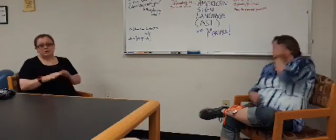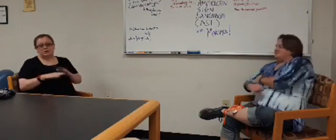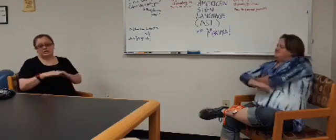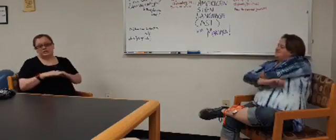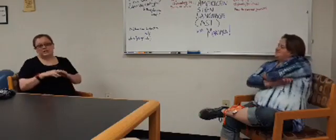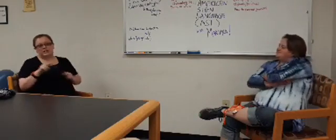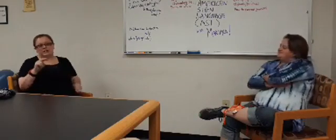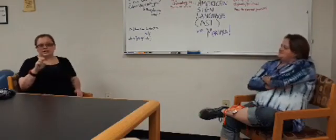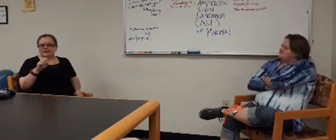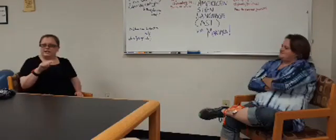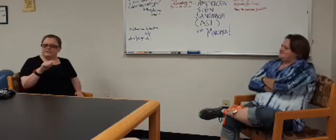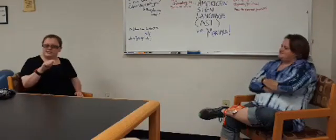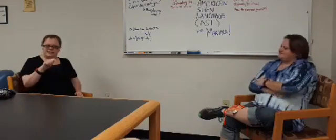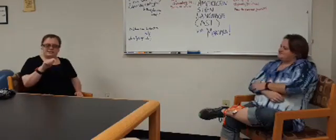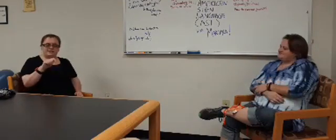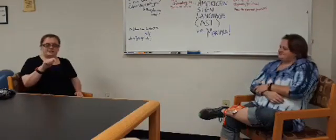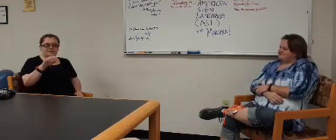on Netflix